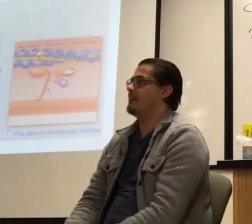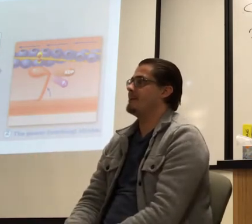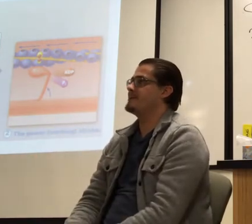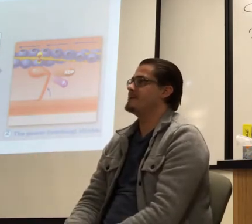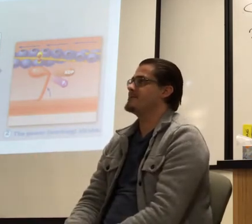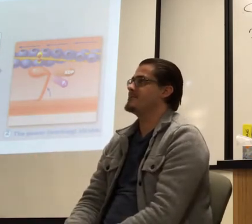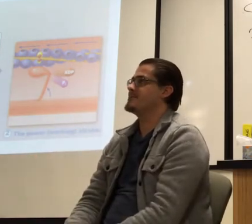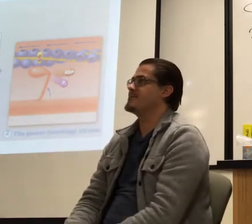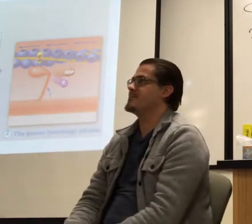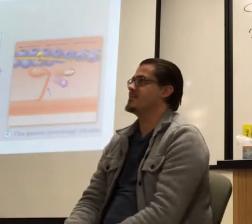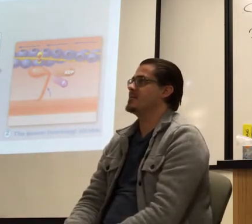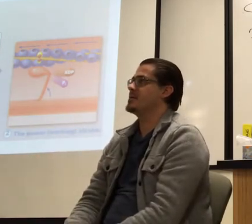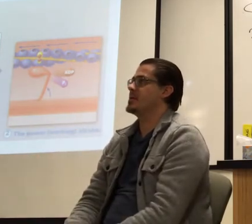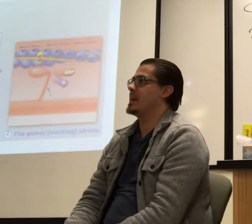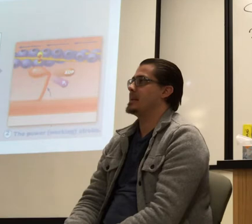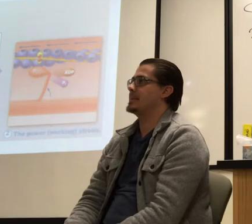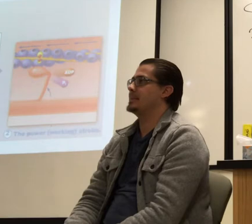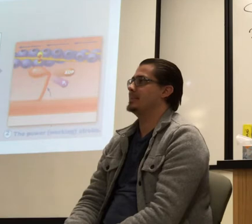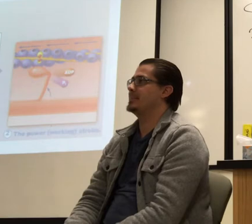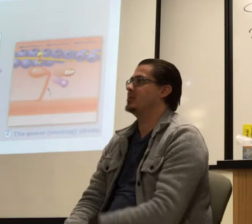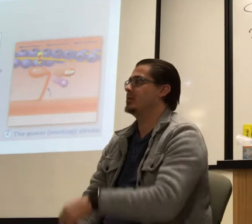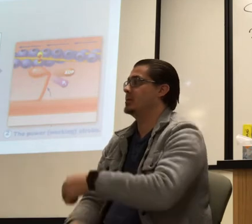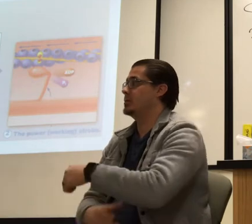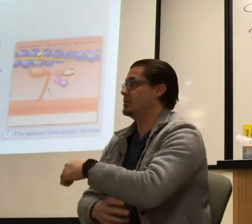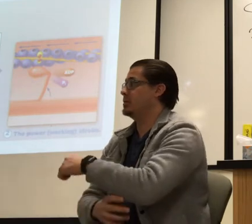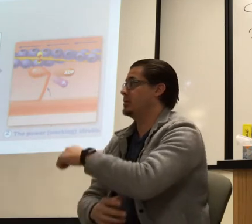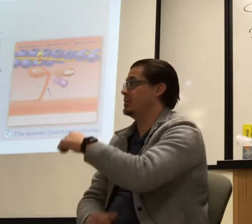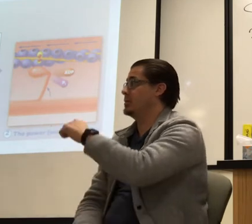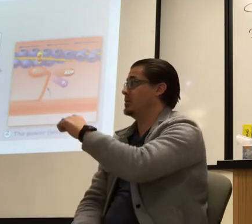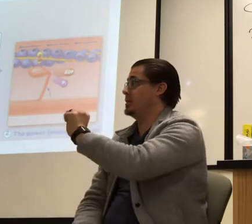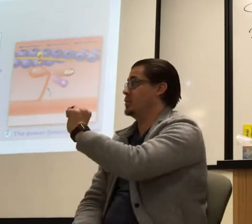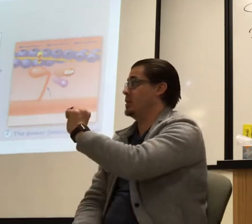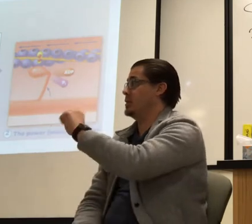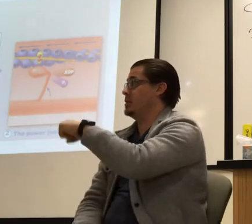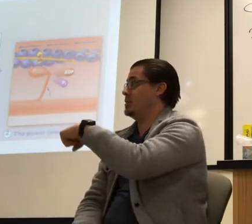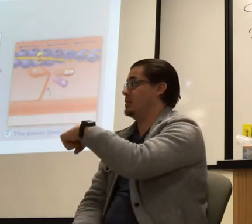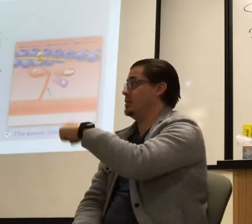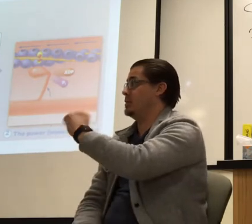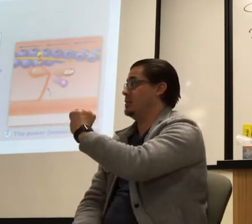it's like you're swinging this whole thing this way, right? It's like,